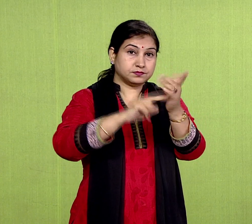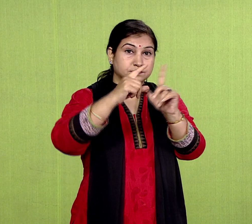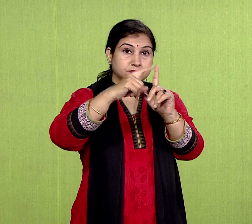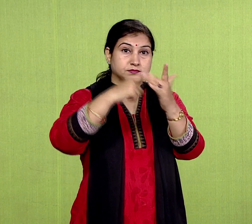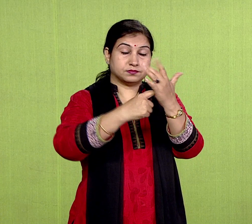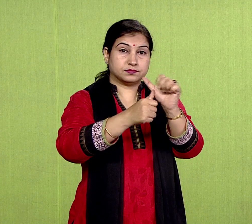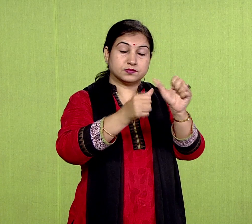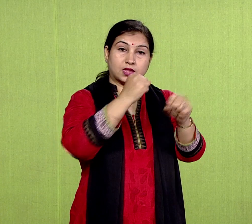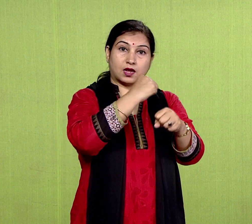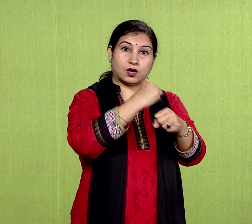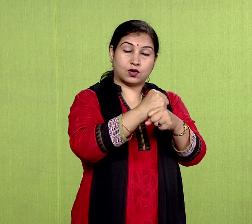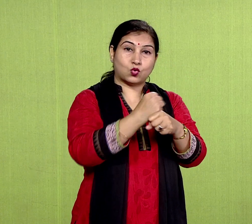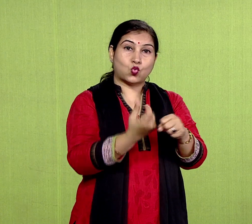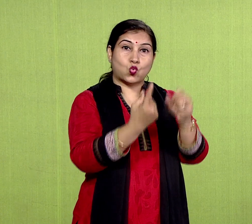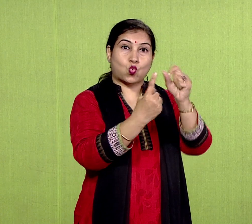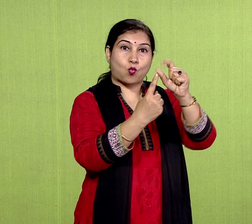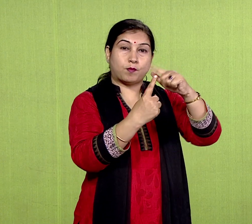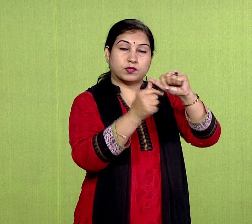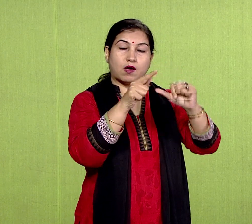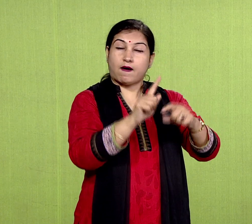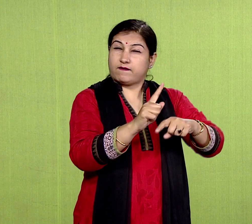was the first important Gupta ruler.